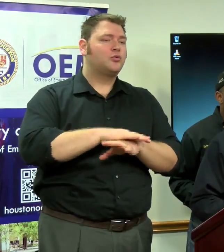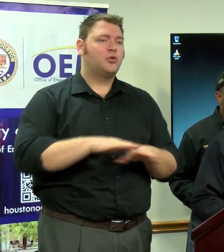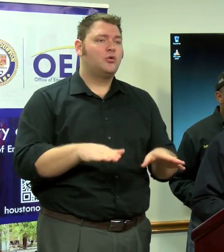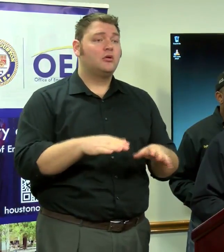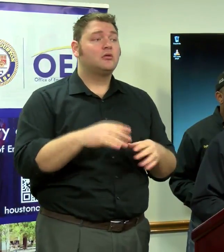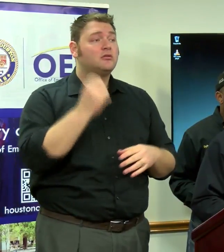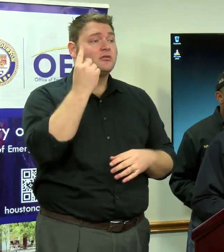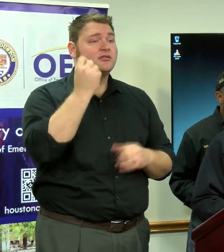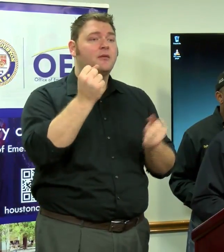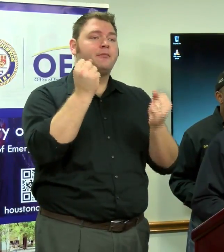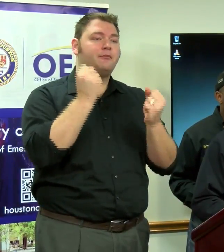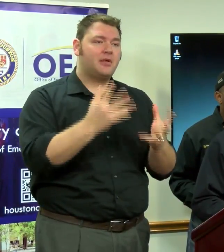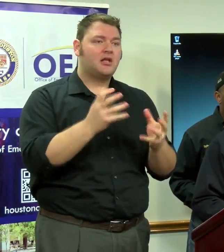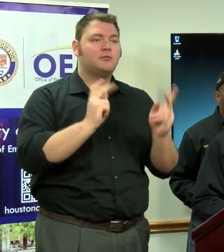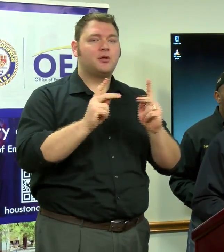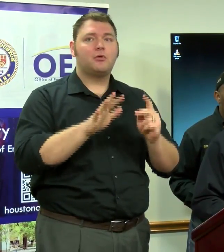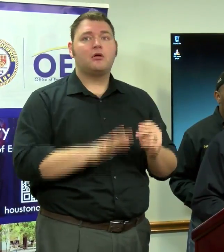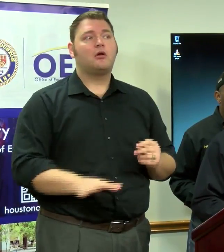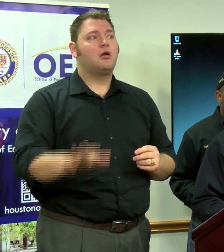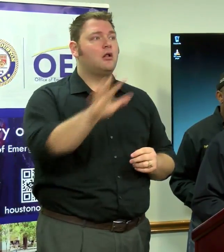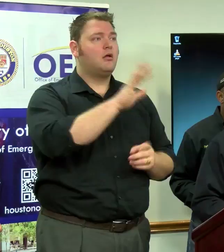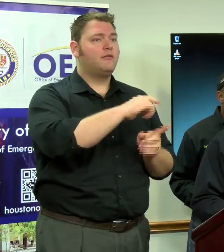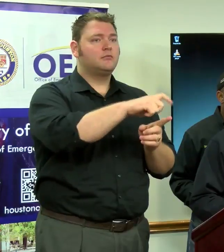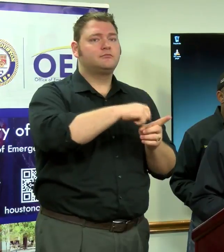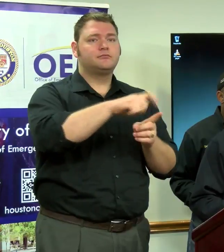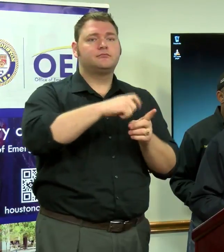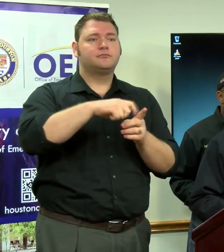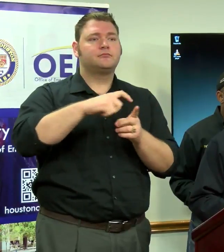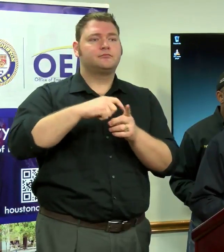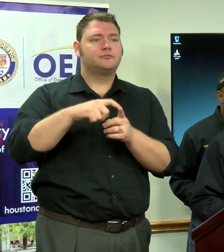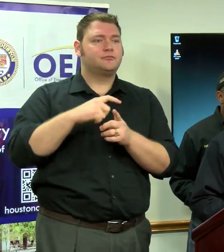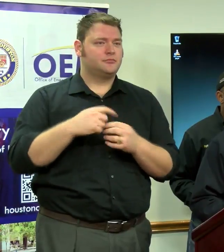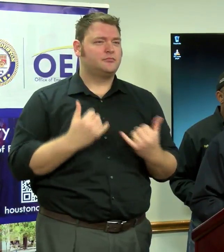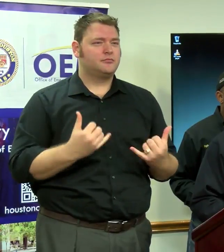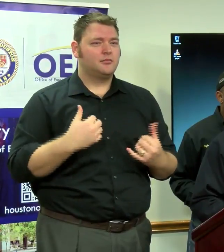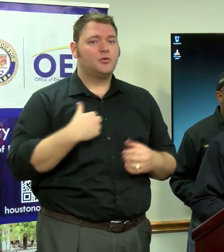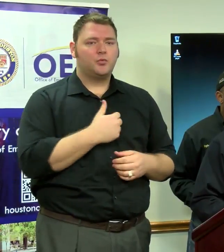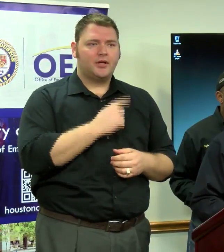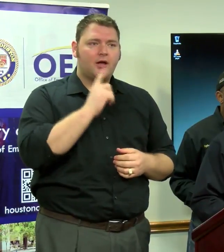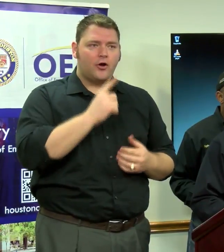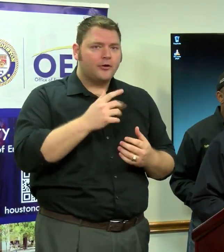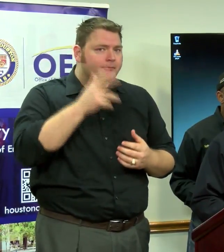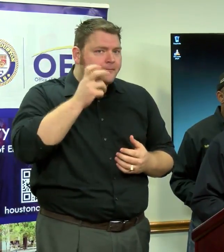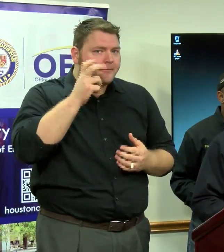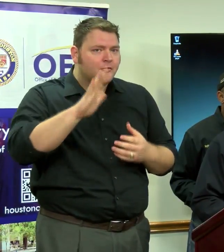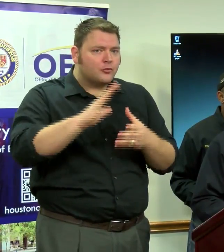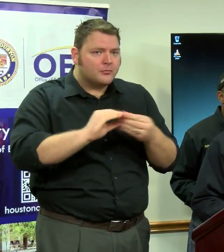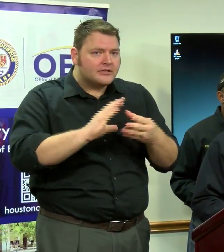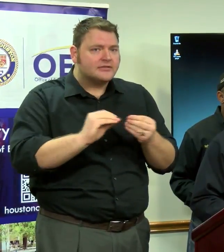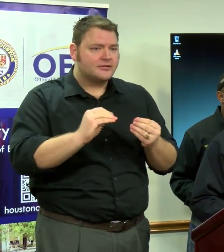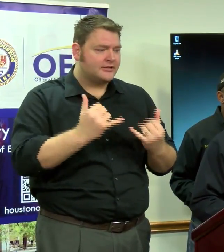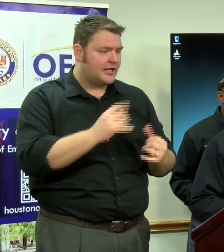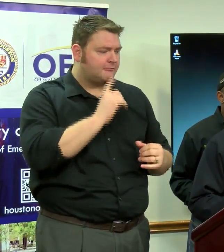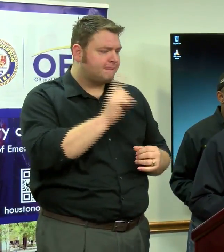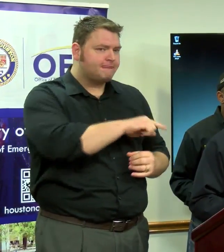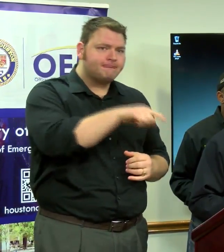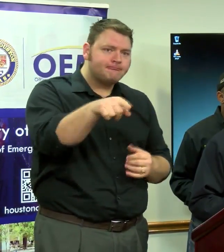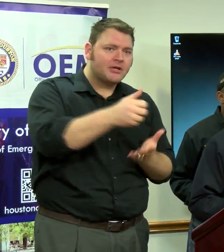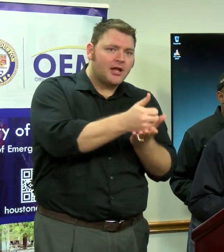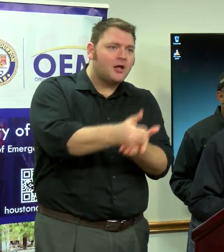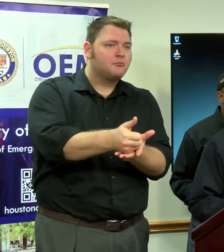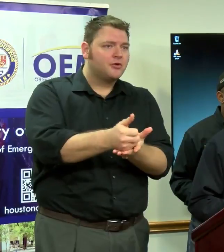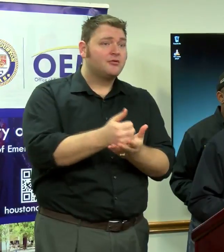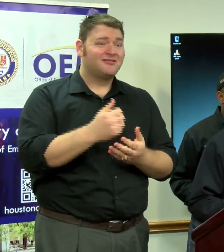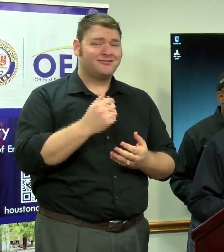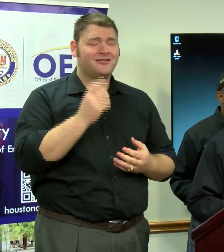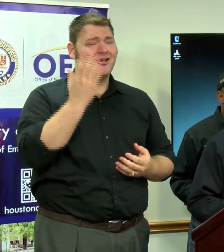region. We're processing them, we're putting in the lines. This is just an extreme emergency. We understand where everyone's coming from, but we do hope